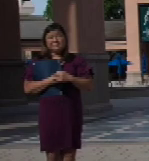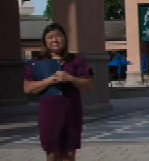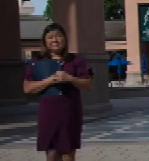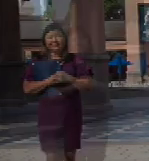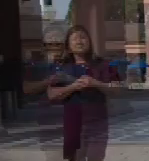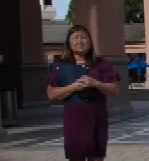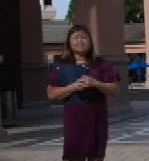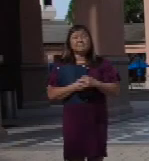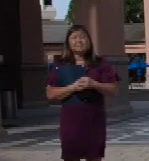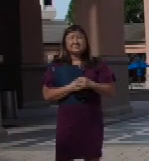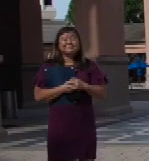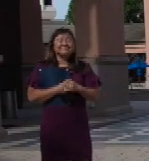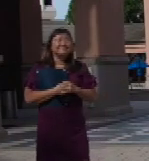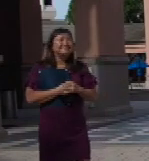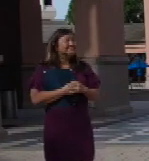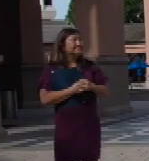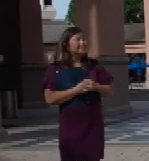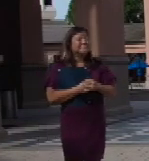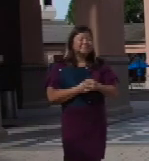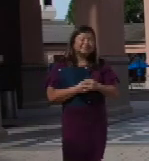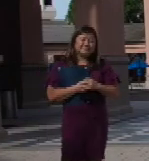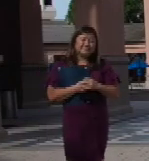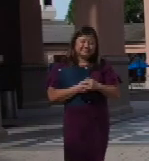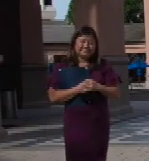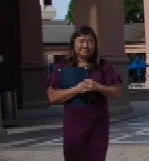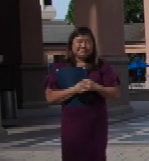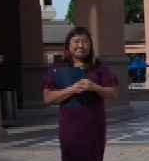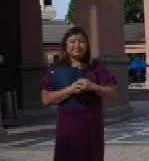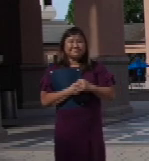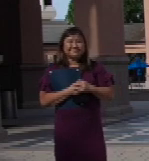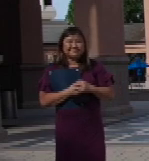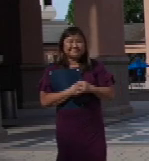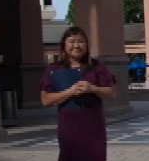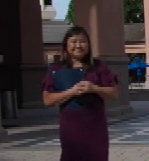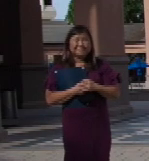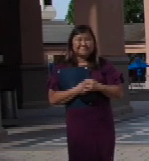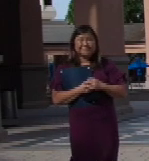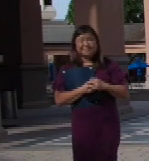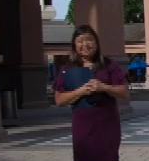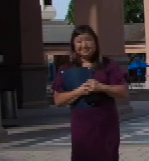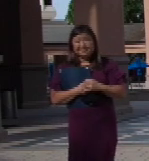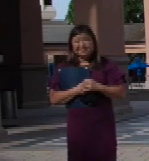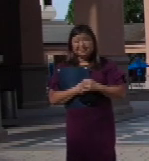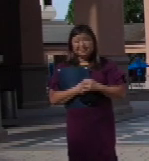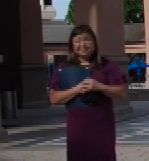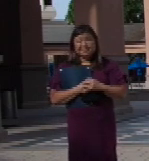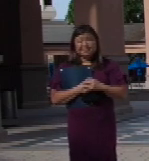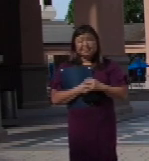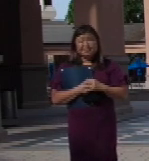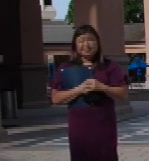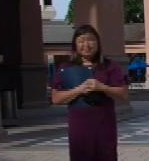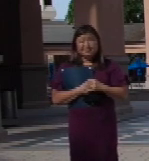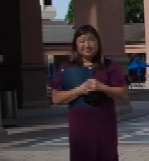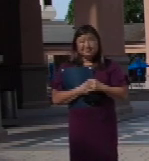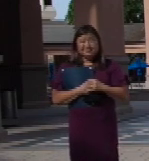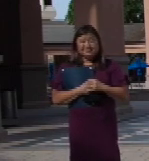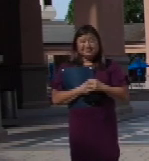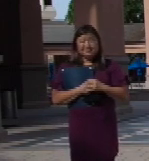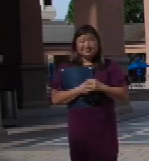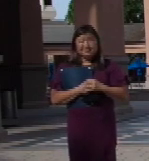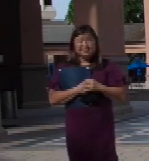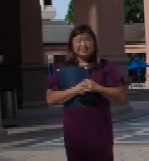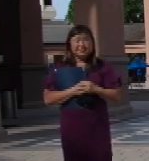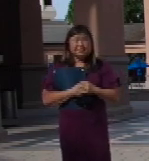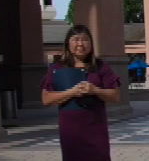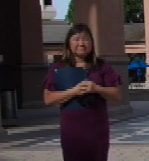you. Hi, everyone. I'm Chris Clark, a council member here in the City of Mountain View. And I just wanted to start by thanking my